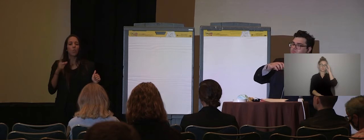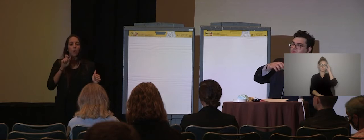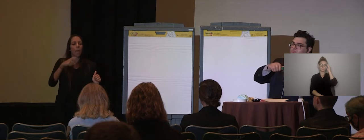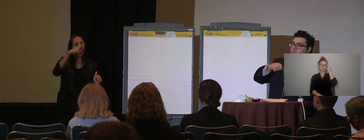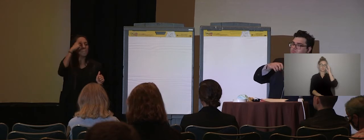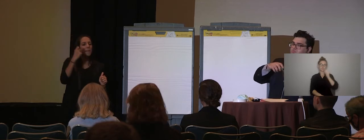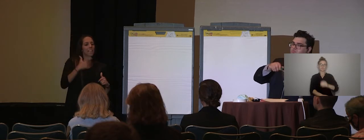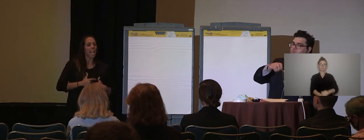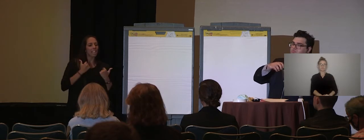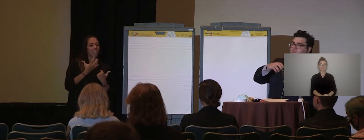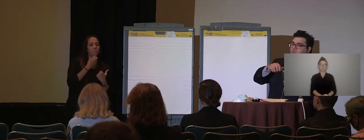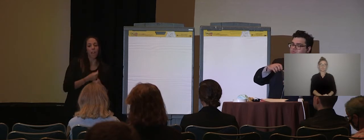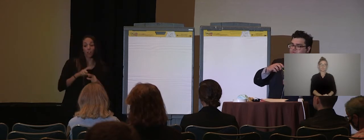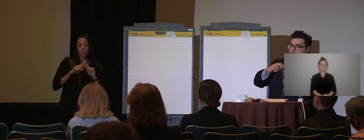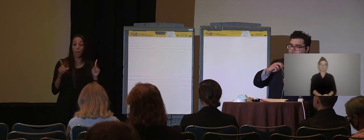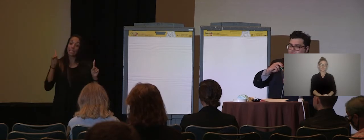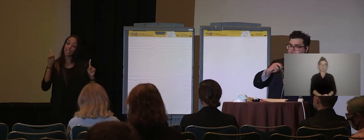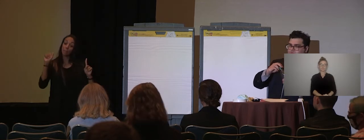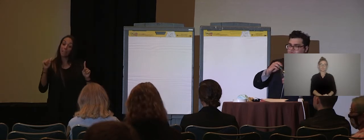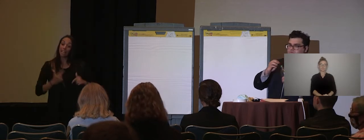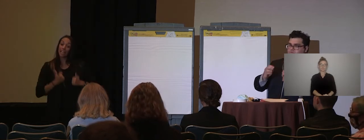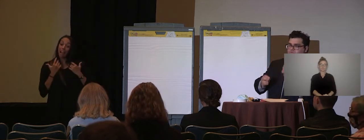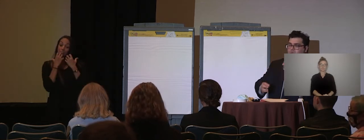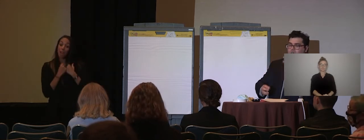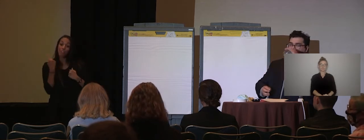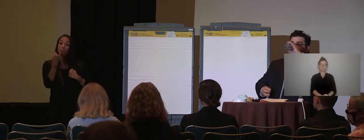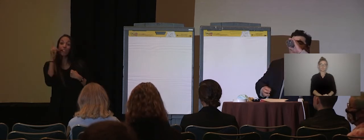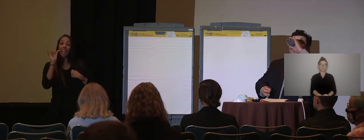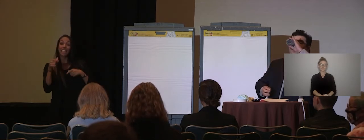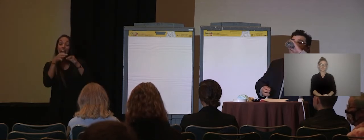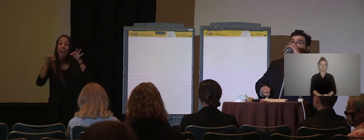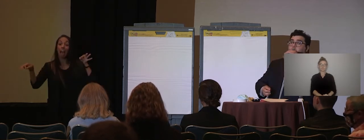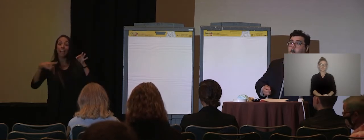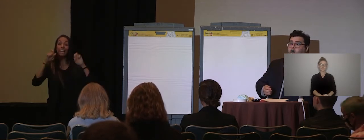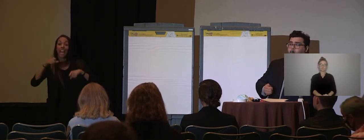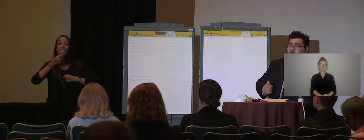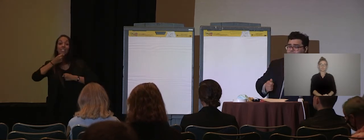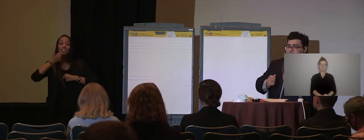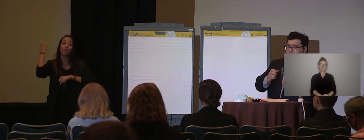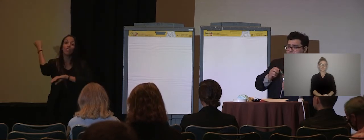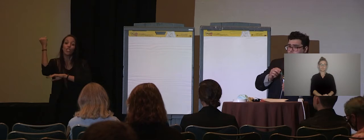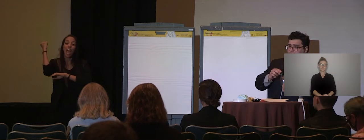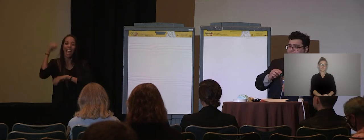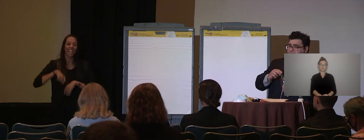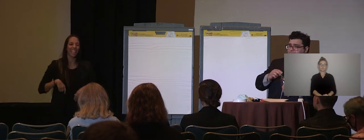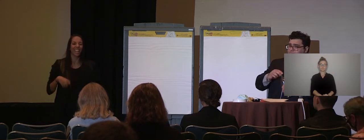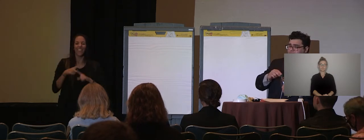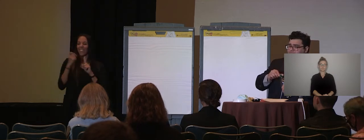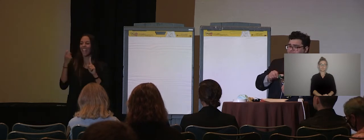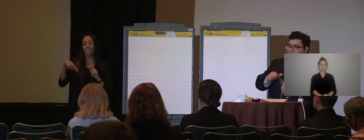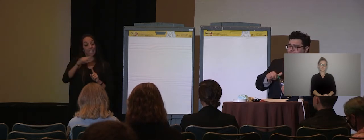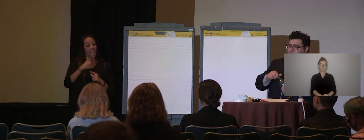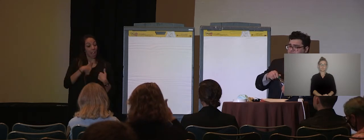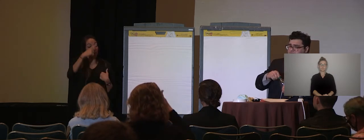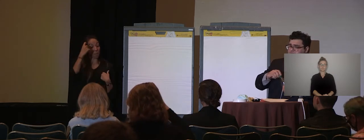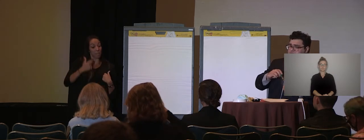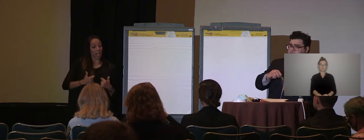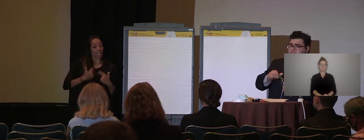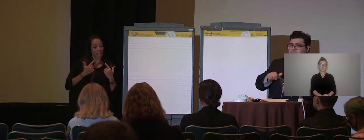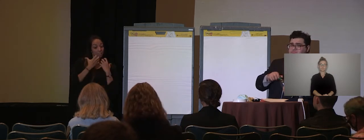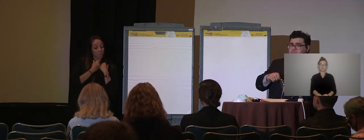not quite as high, but we don't have a thing about like disability lives matter, or because they have black lives matter, but we're